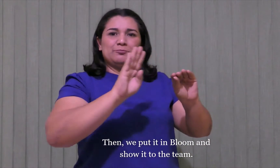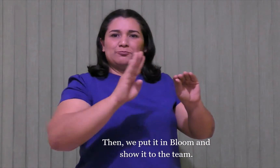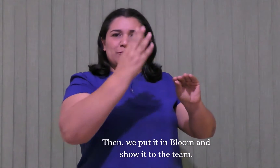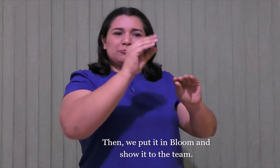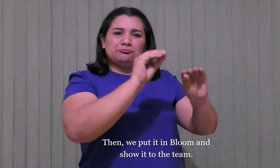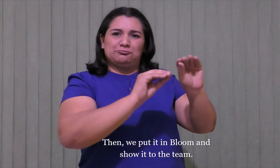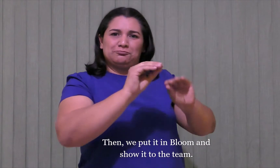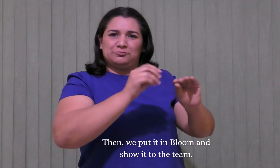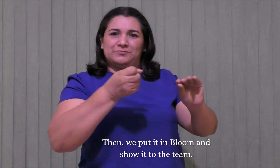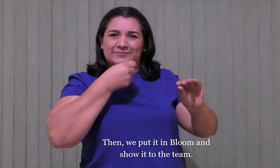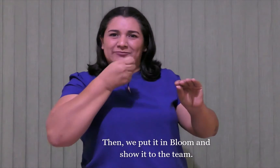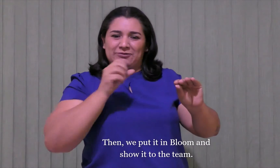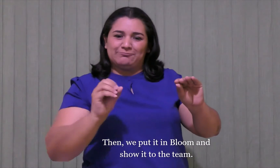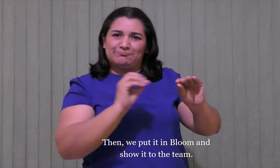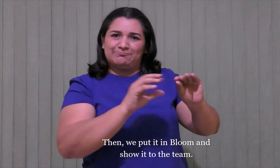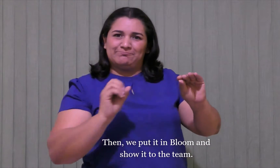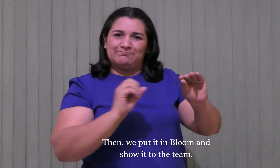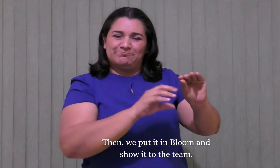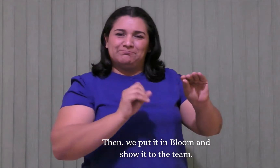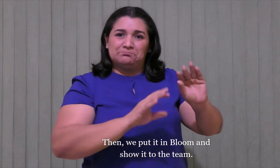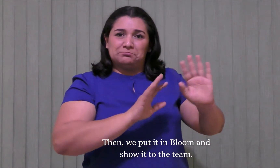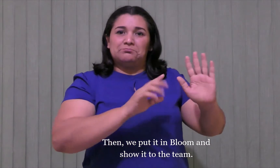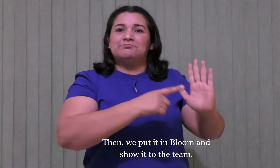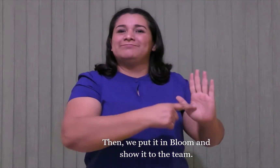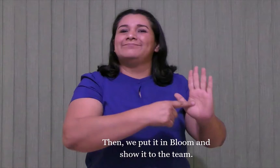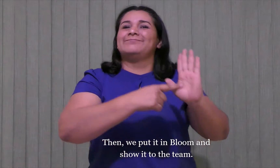Then we put it in Bloom and show it to the team.